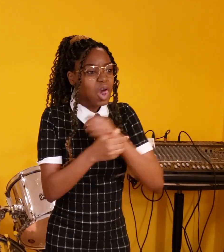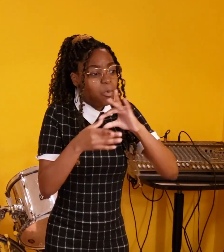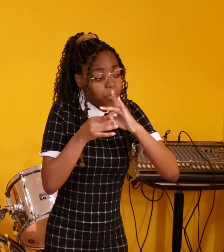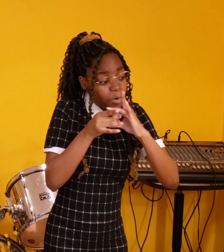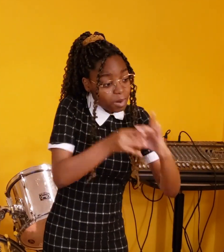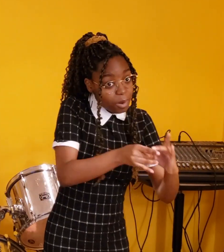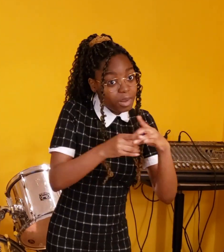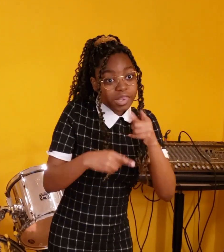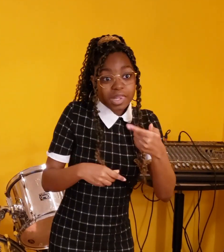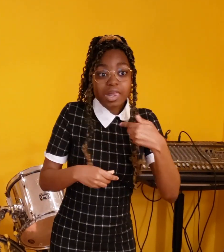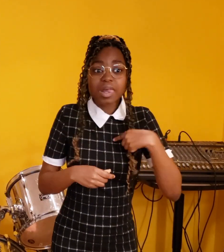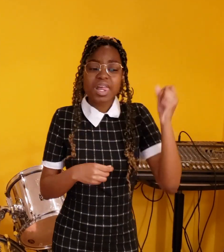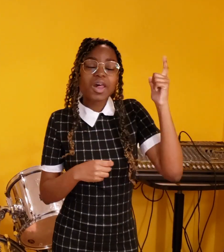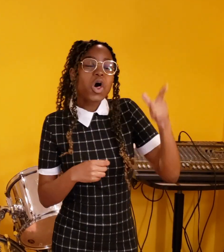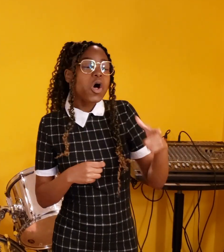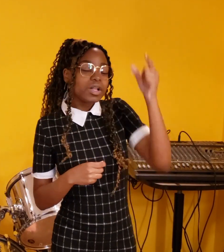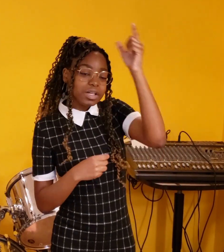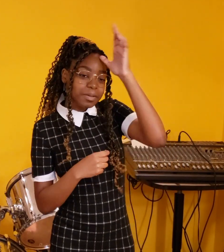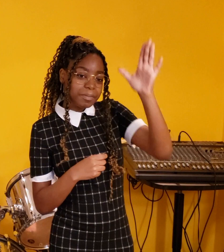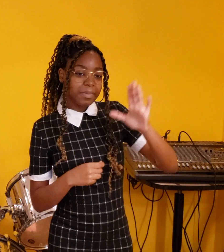me, towards all mankind.